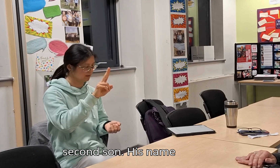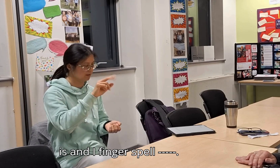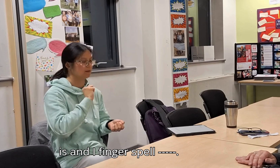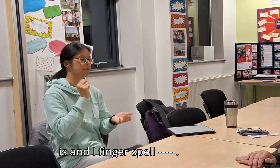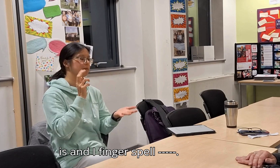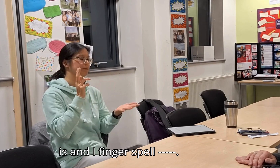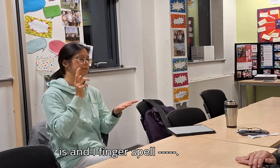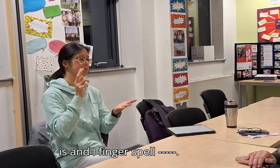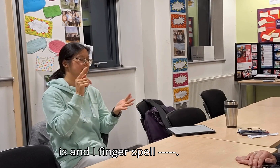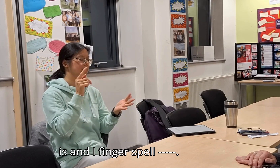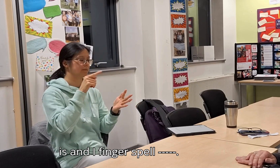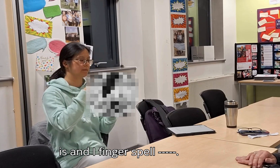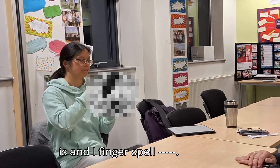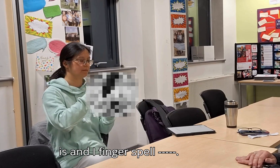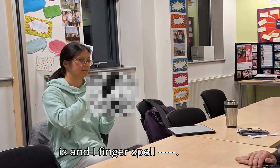is, and I finger.